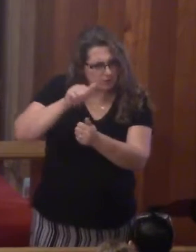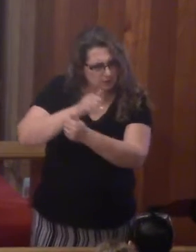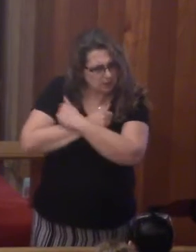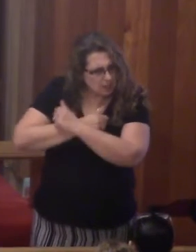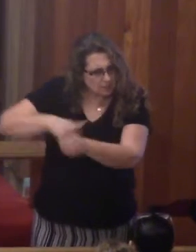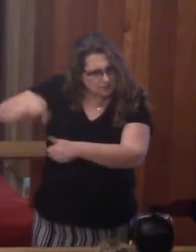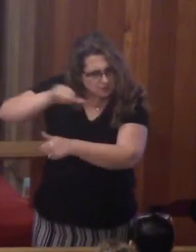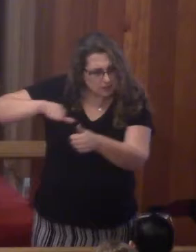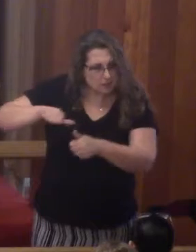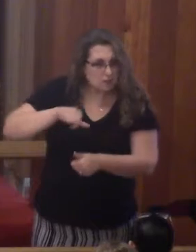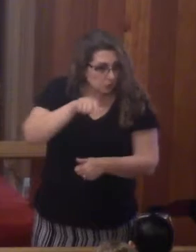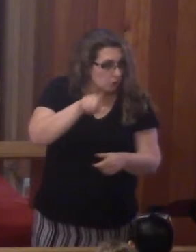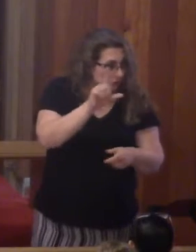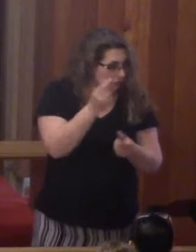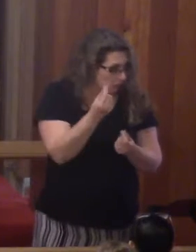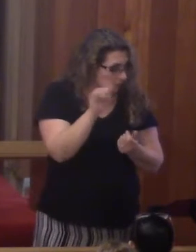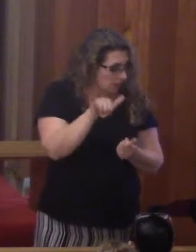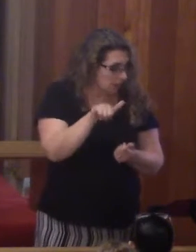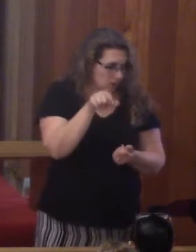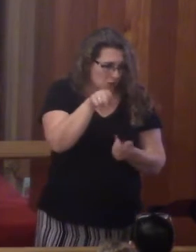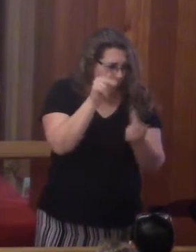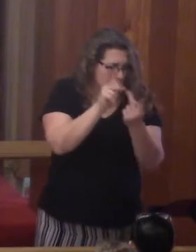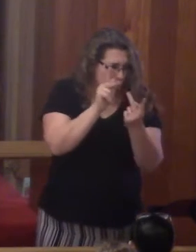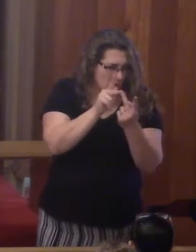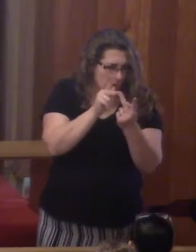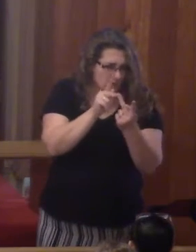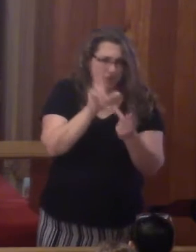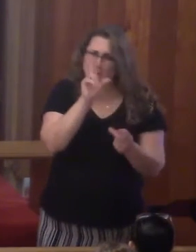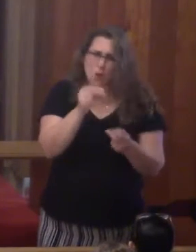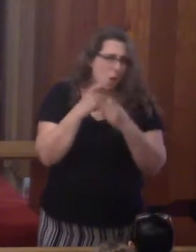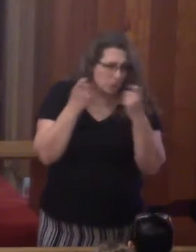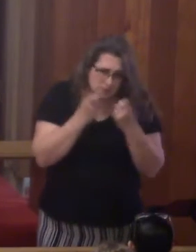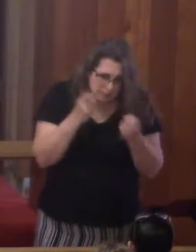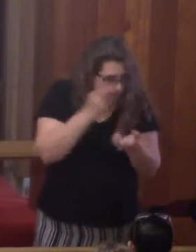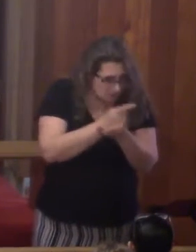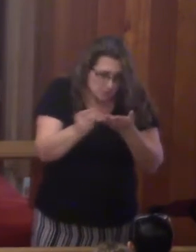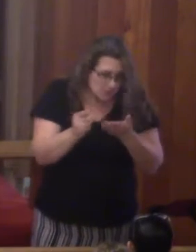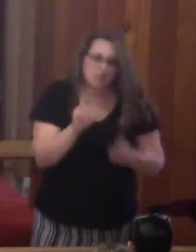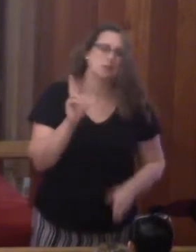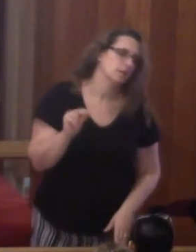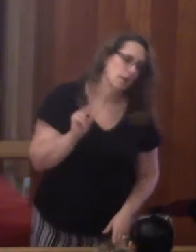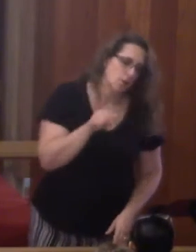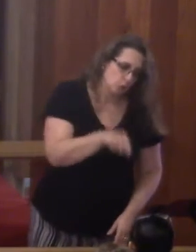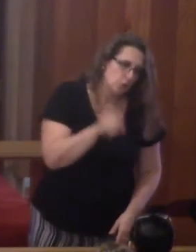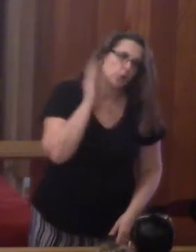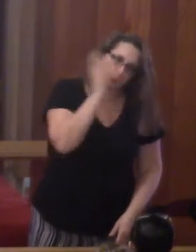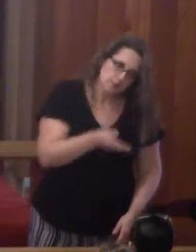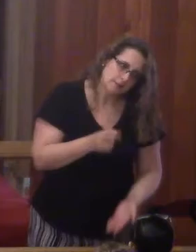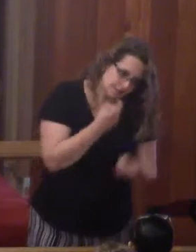that? Is everybody gonna be perfect and sinless this week with that forgiveness? No, you're gonna